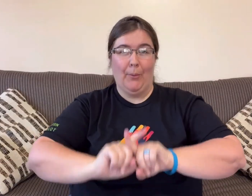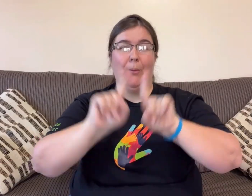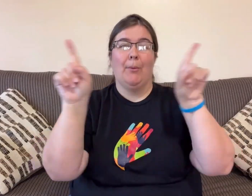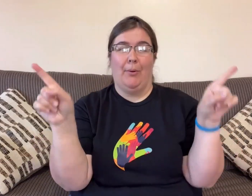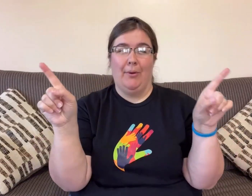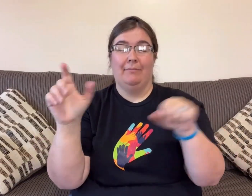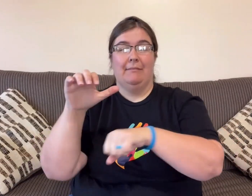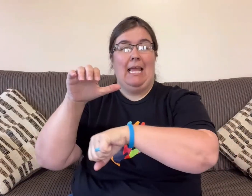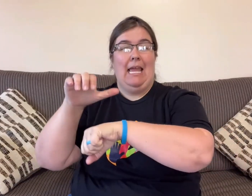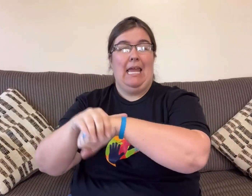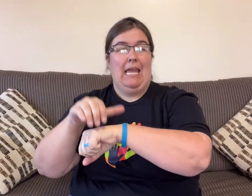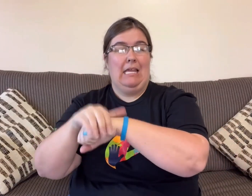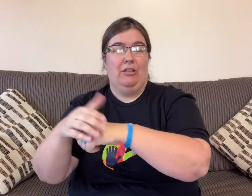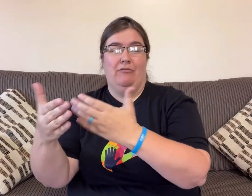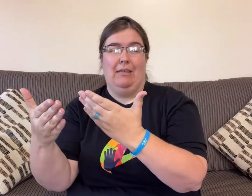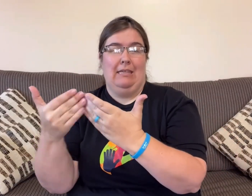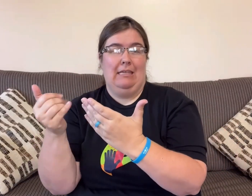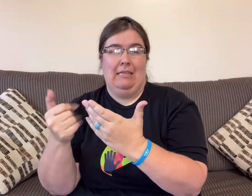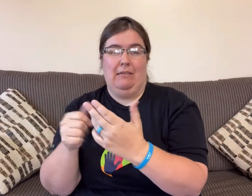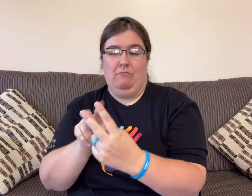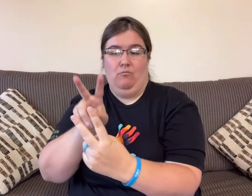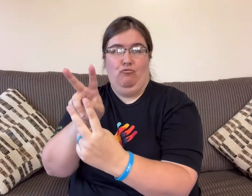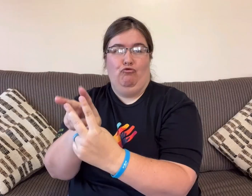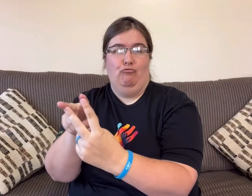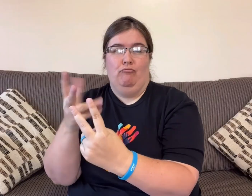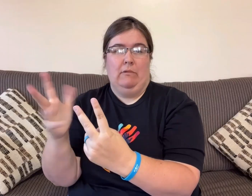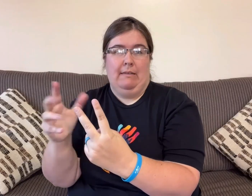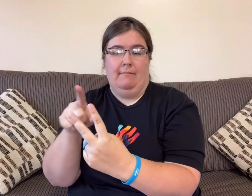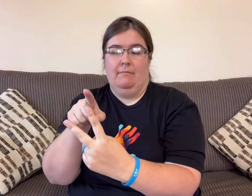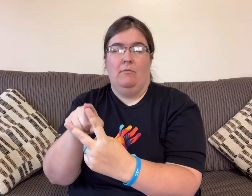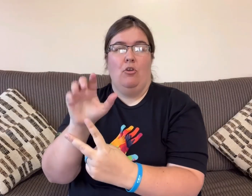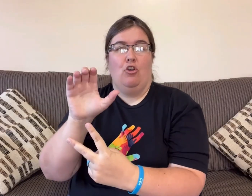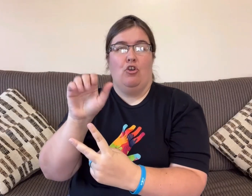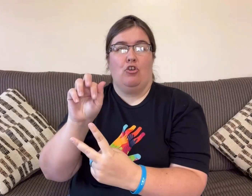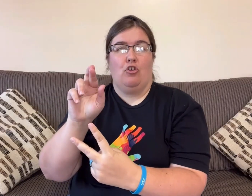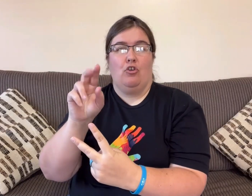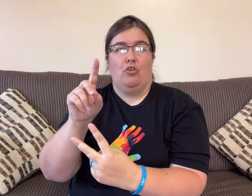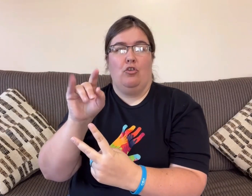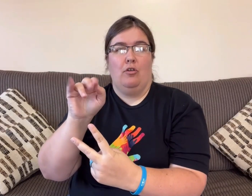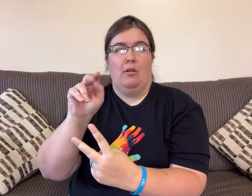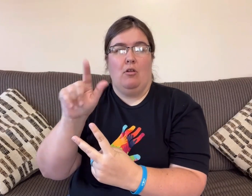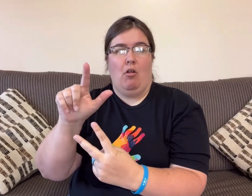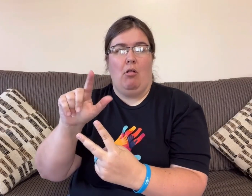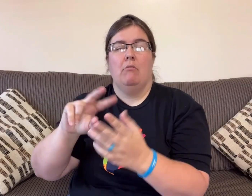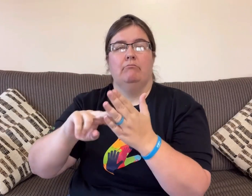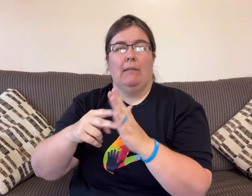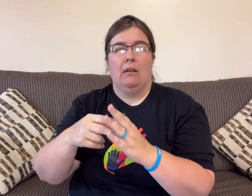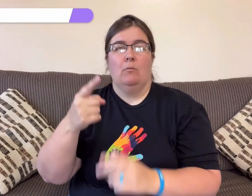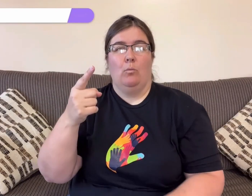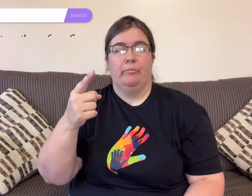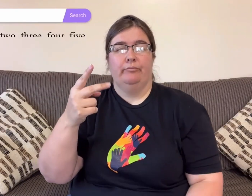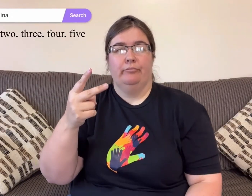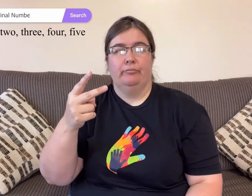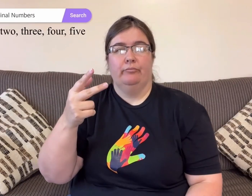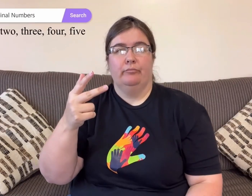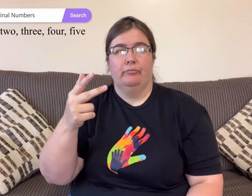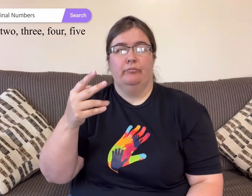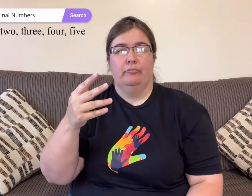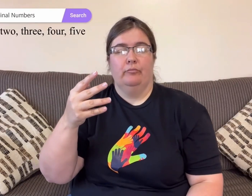Numbers are very different between the two languages. There are only two systems in English. It's easy. Cardinal, just 1, 2, 3, 4,